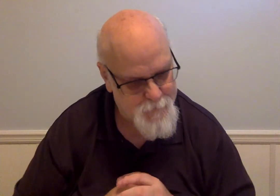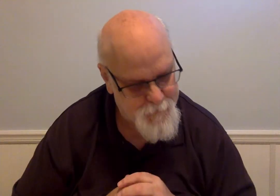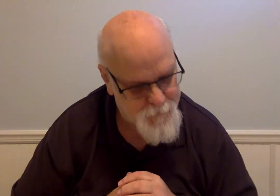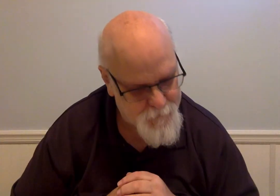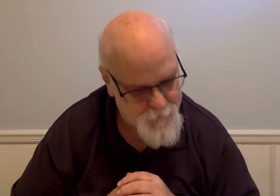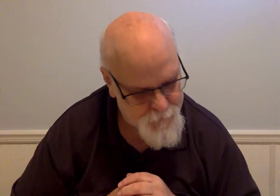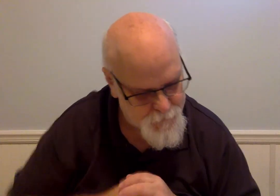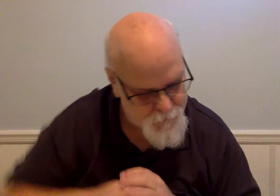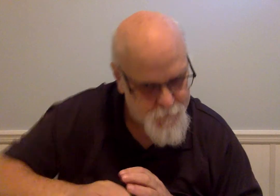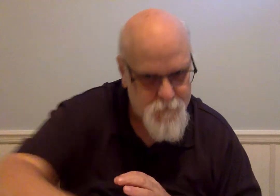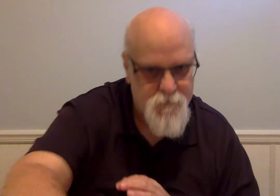out.